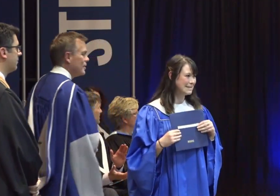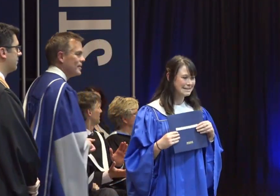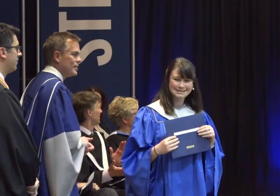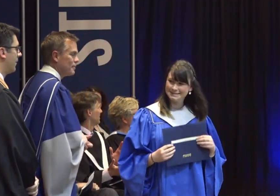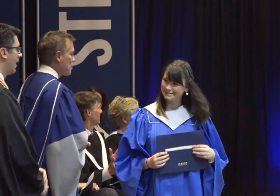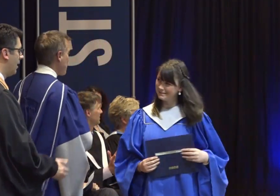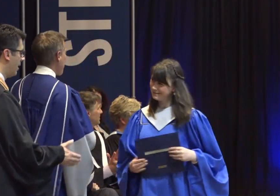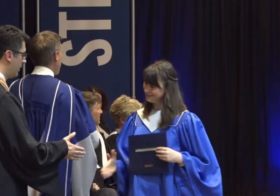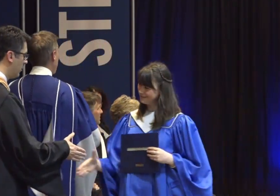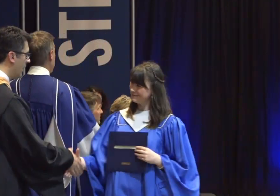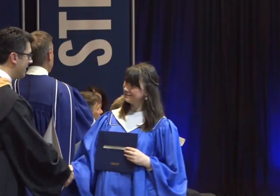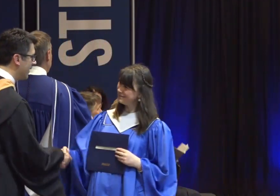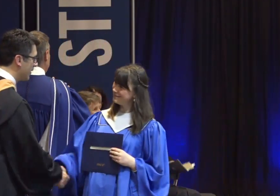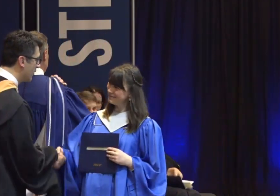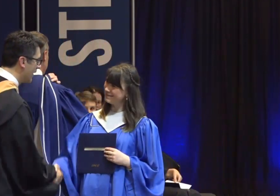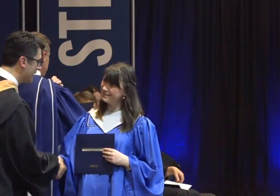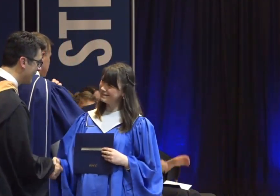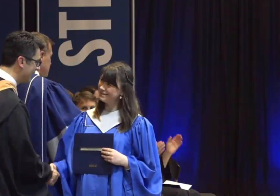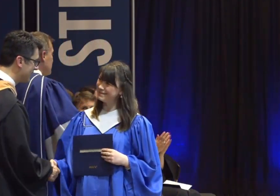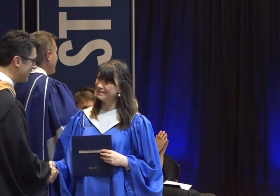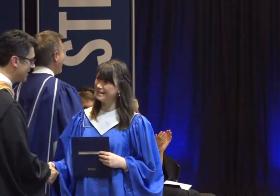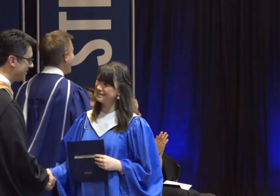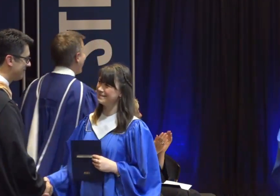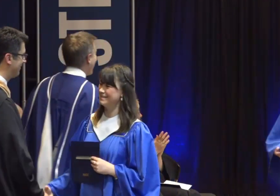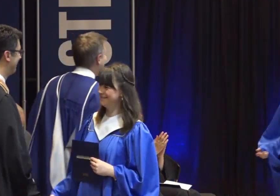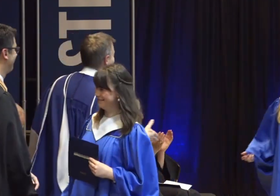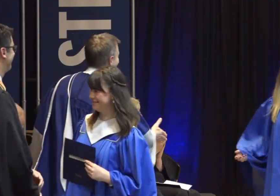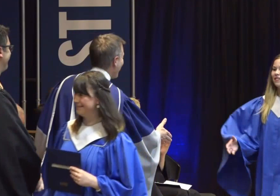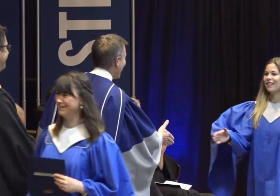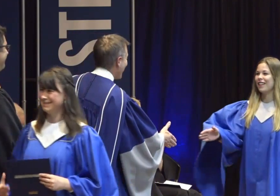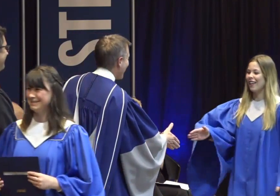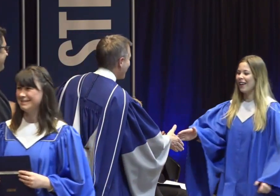Laura Studley Honors.